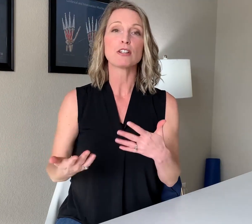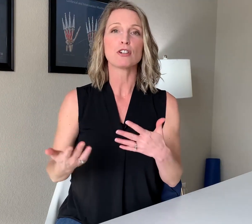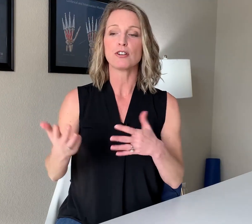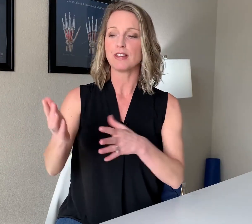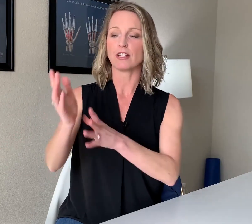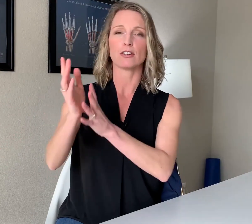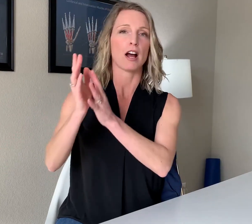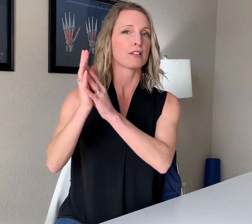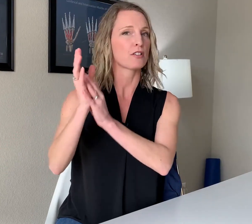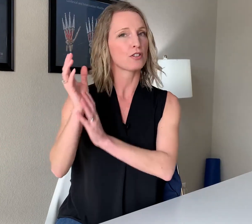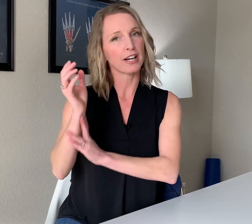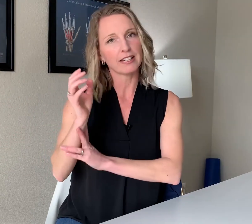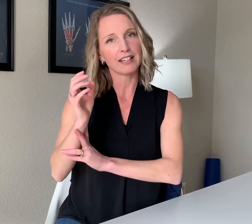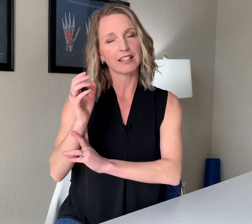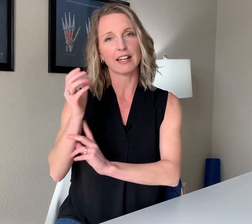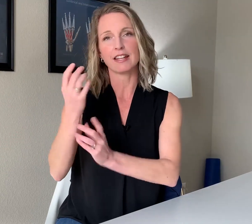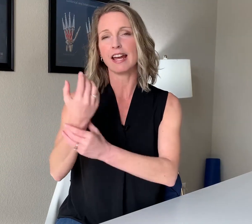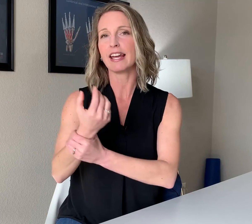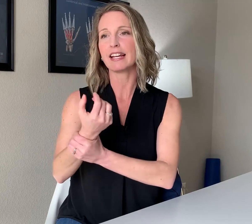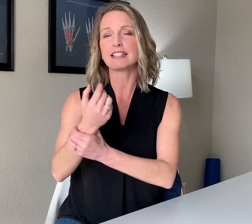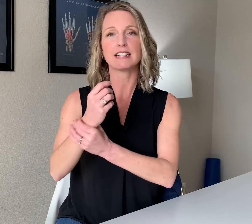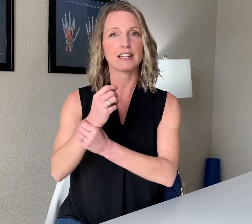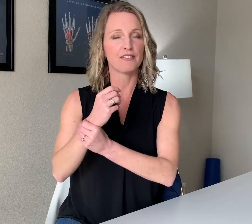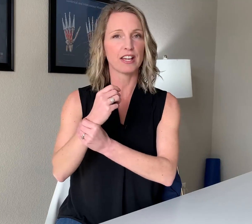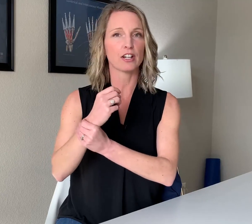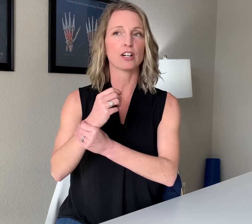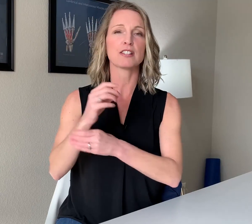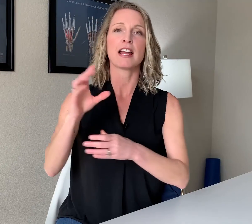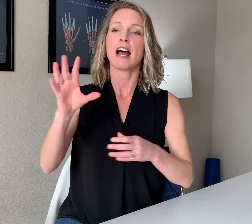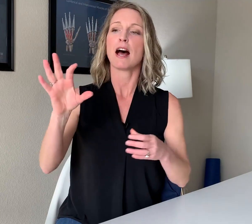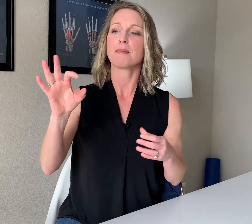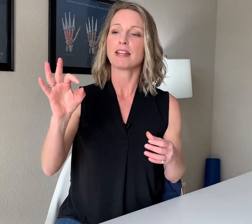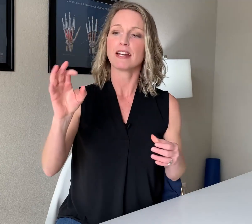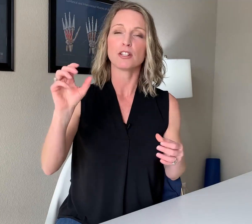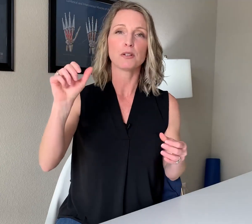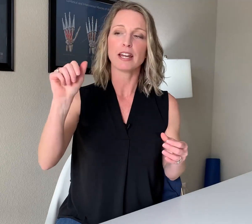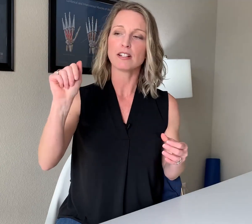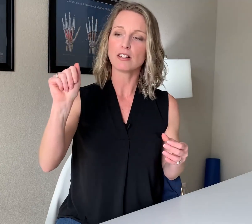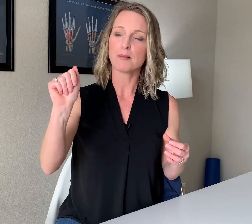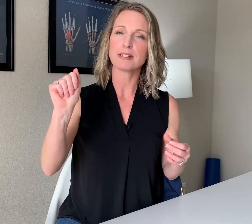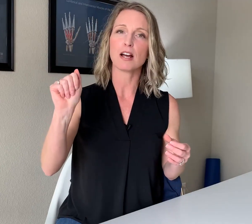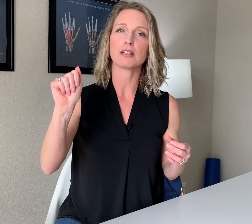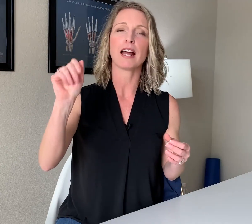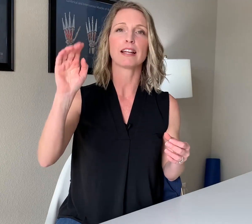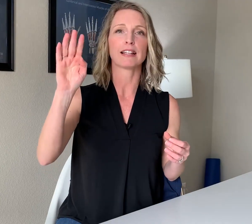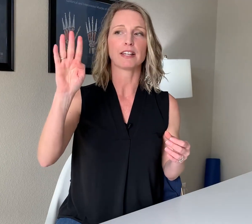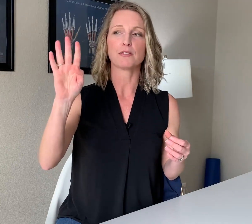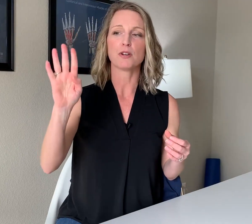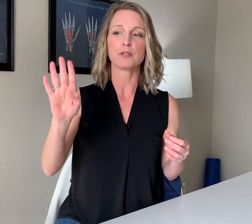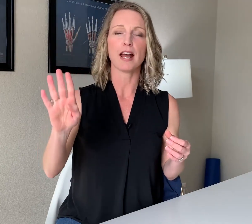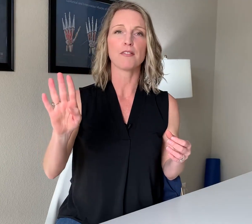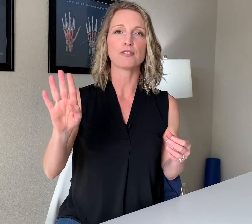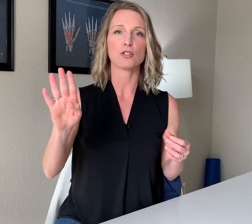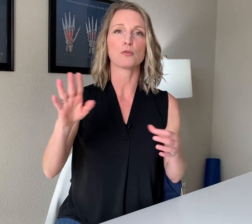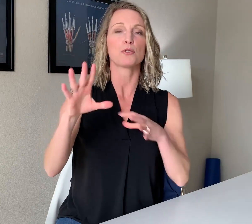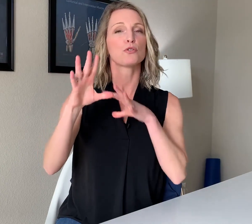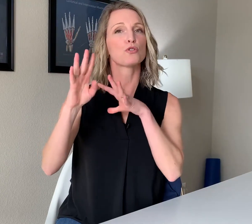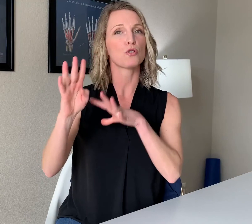sure that you're not straining in the hand and in the fingers, and that you can come down lightly. You don't have to